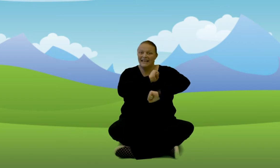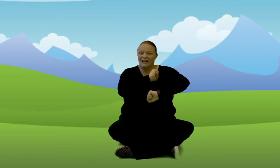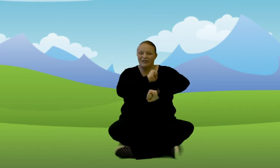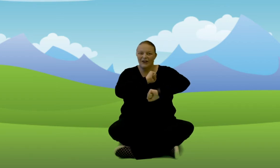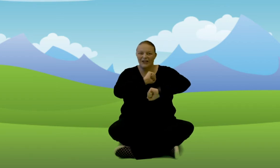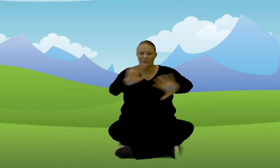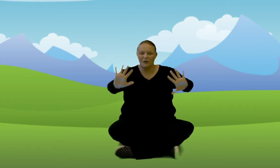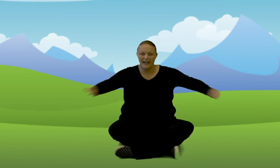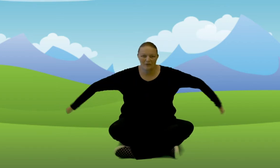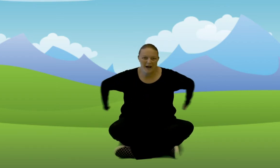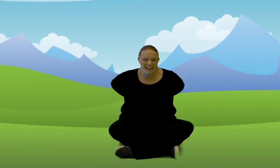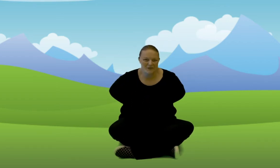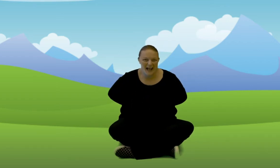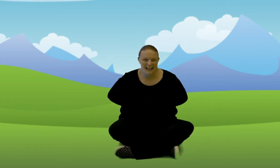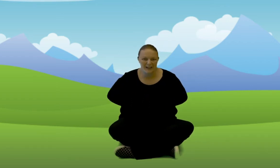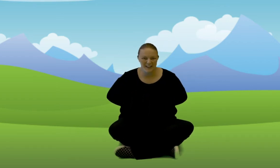10. Very good. Both hands behind your back. Here we go.